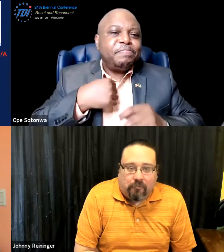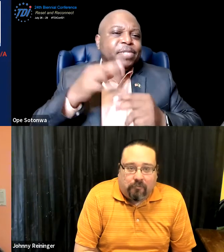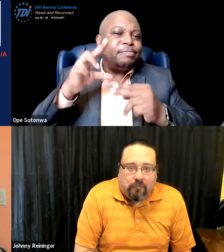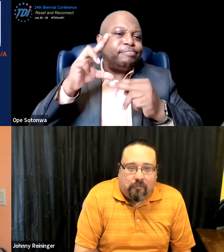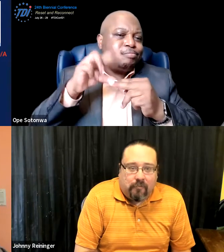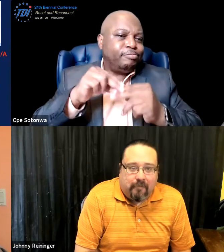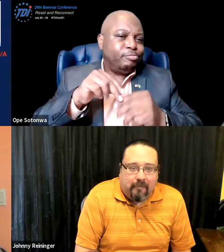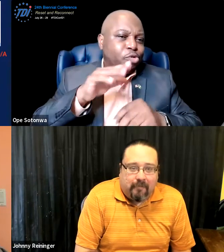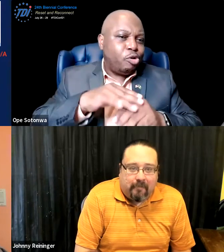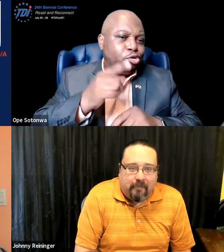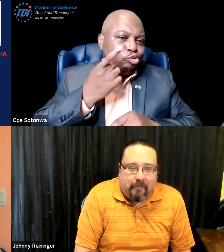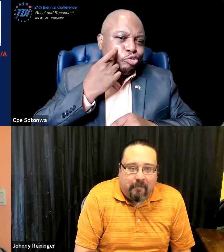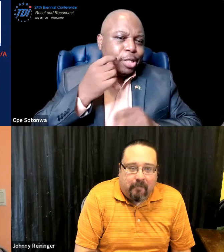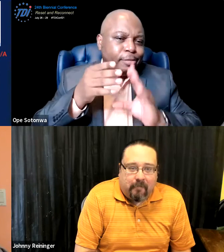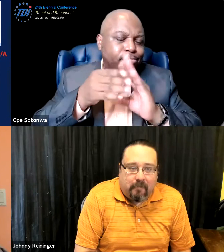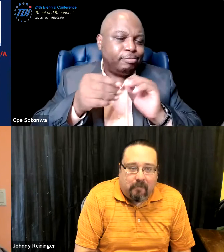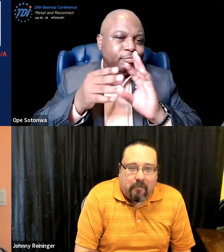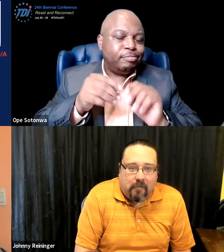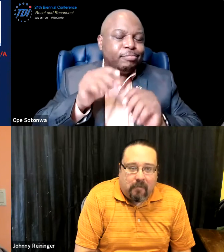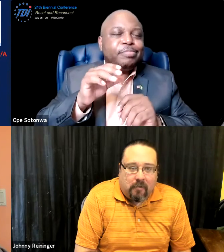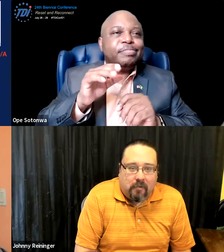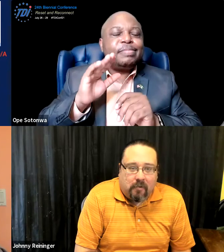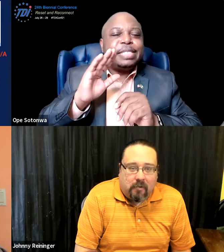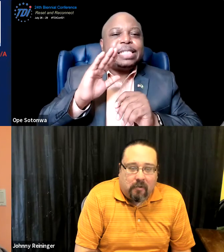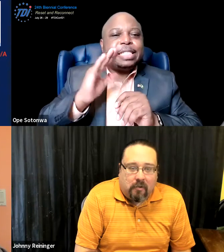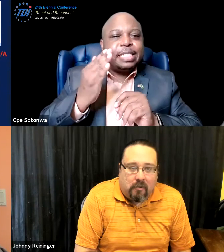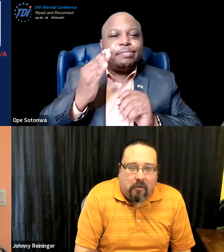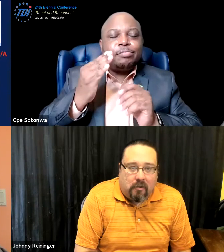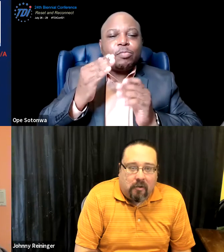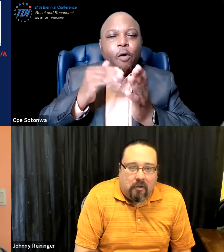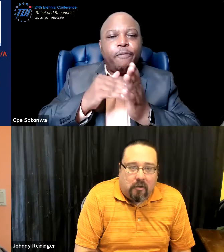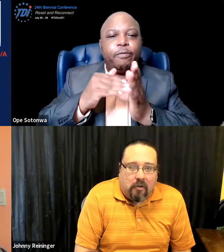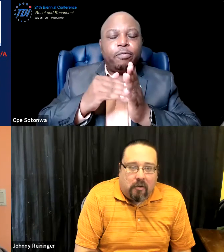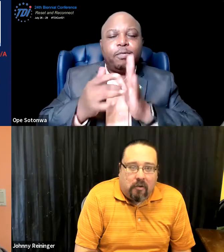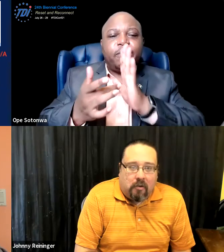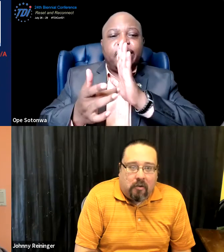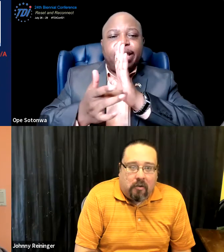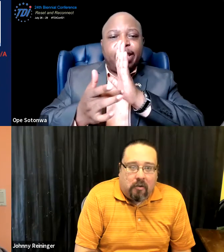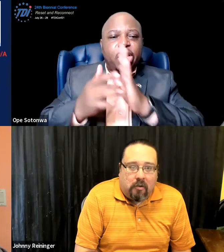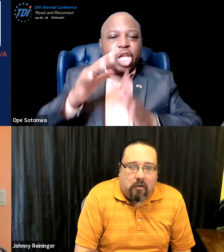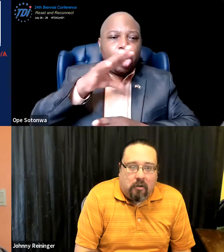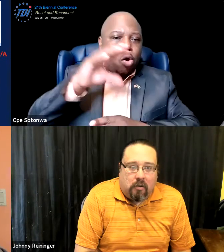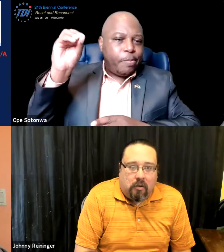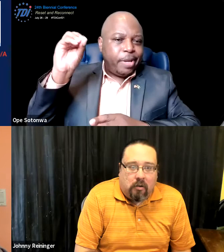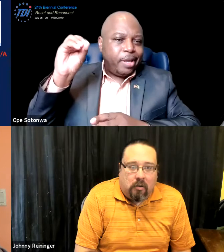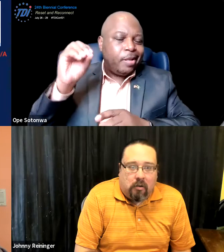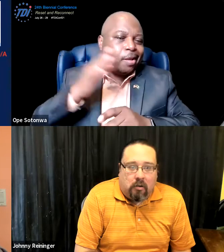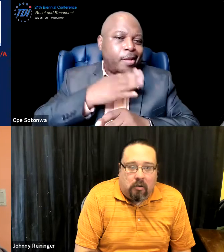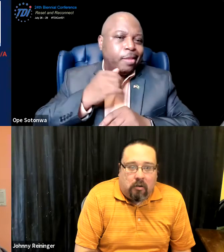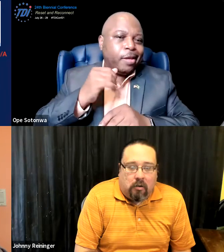Nobody's saying thank you. I want to add on to that most recent comment. It seems that